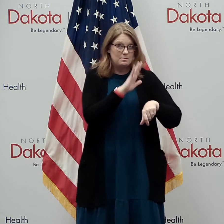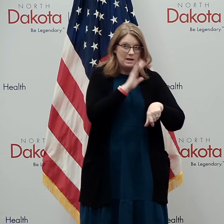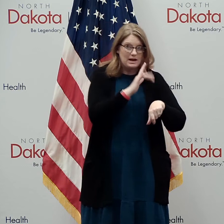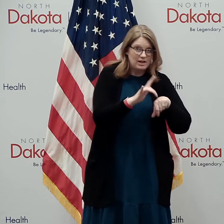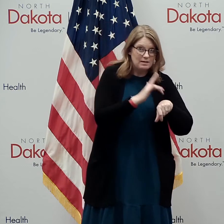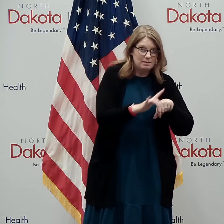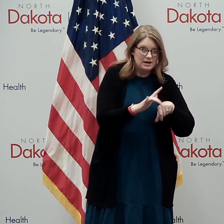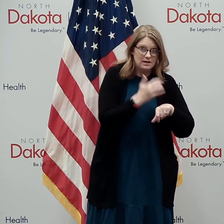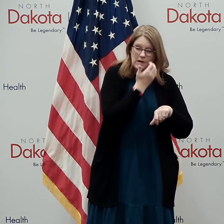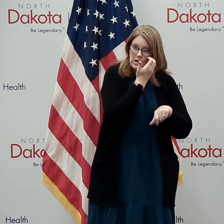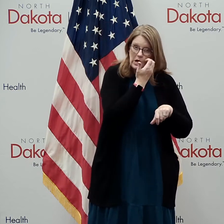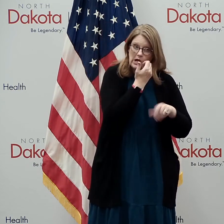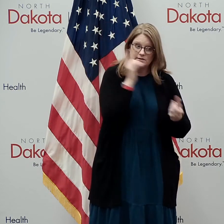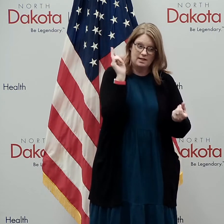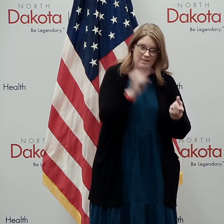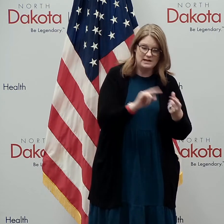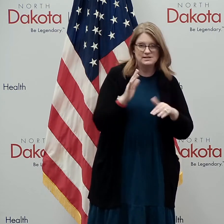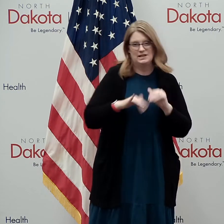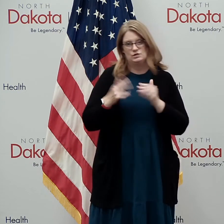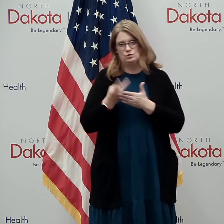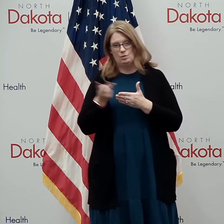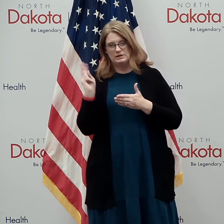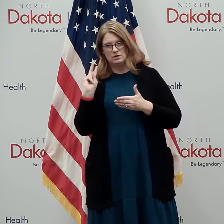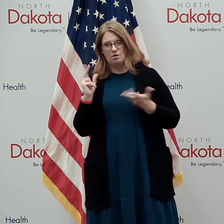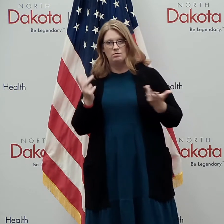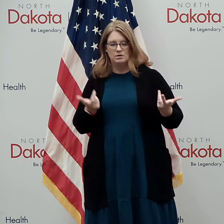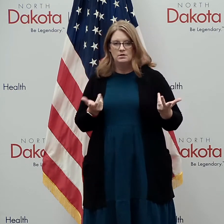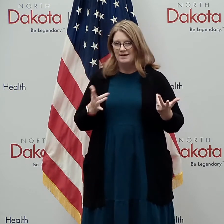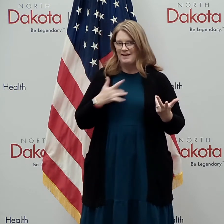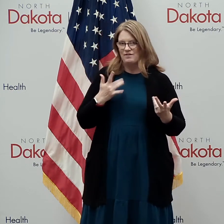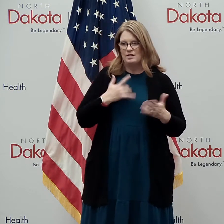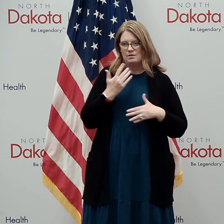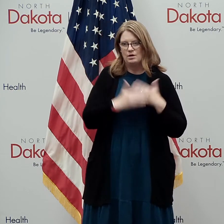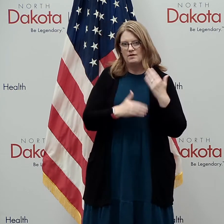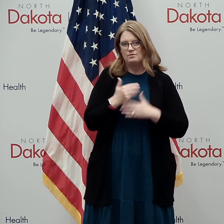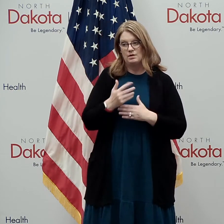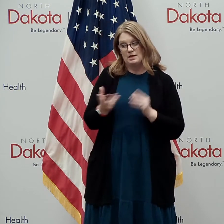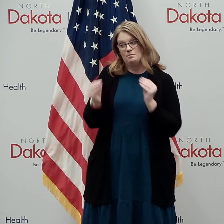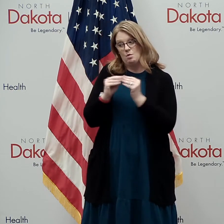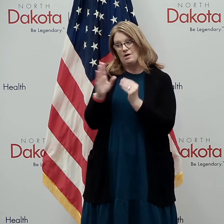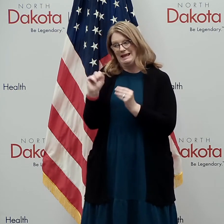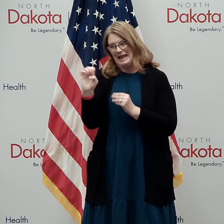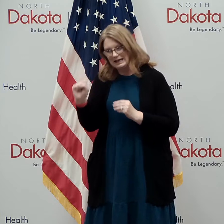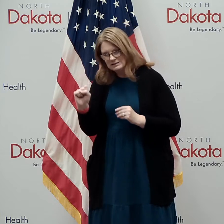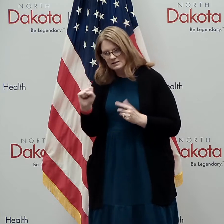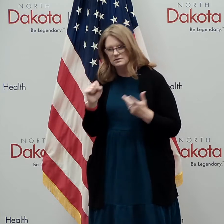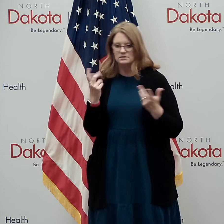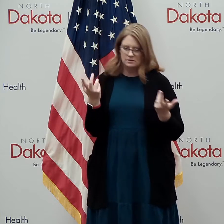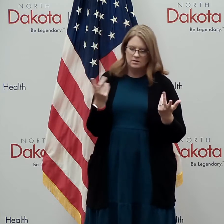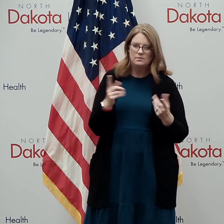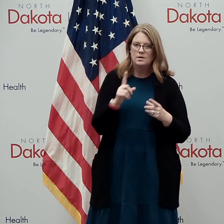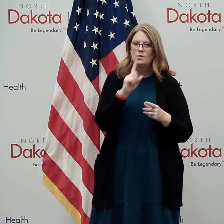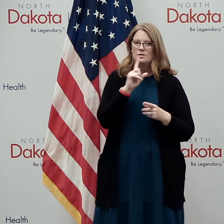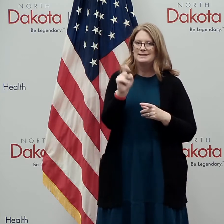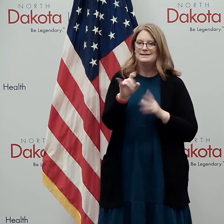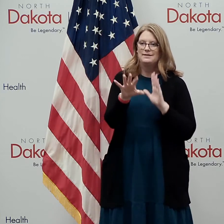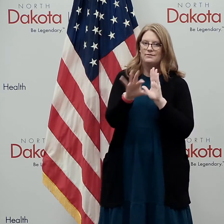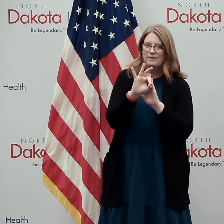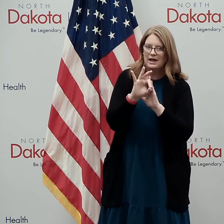had less people hospitalized today than 2 weeks ago, I'd say we're doing the right thing. I mean, in terms of finding them, identifying, and moving forward.